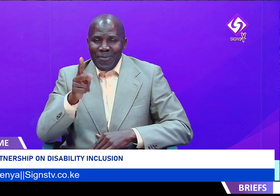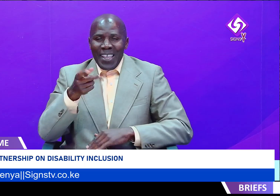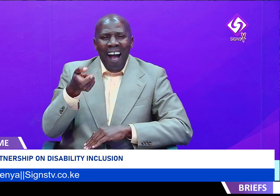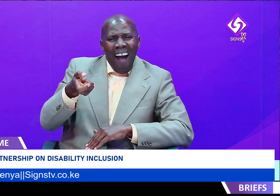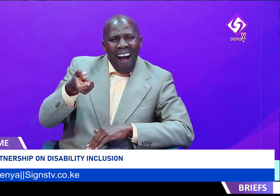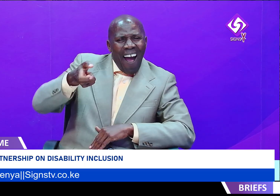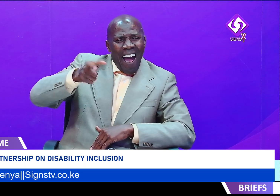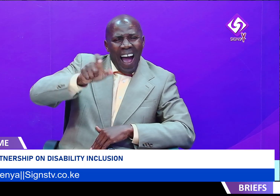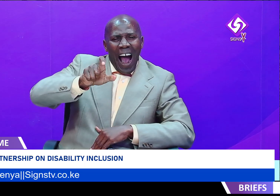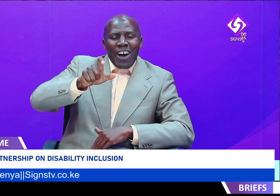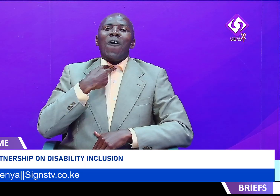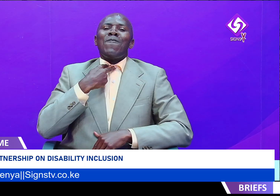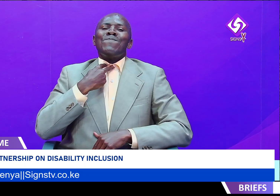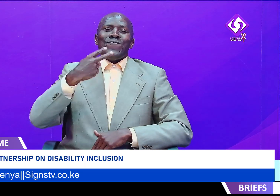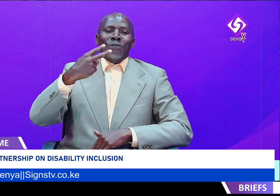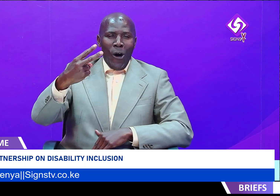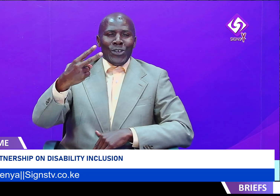amplifying